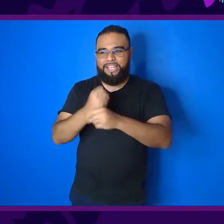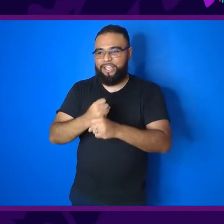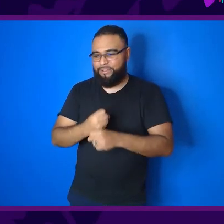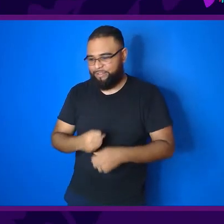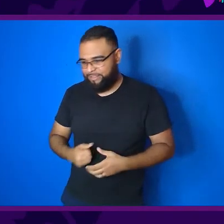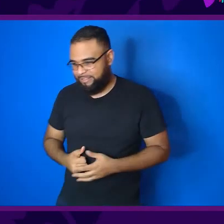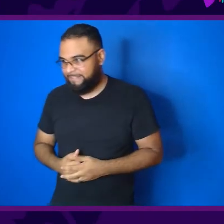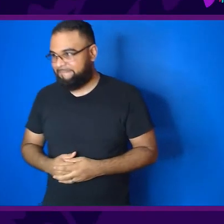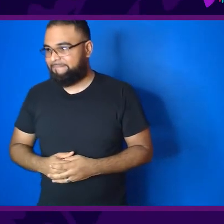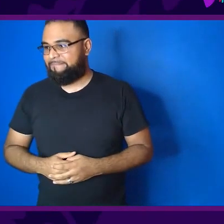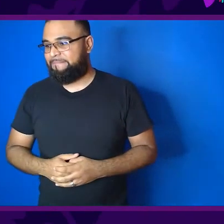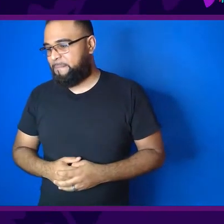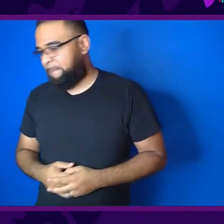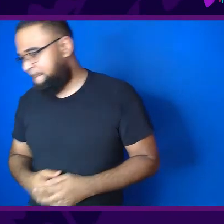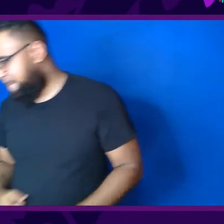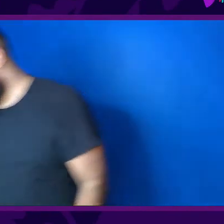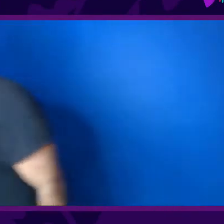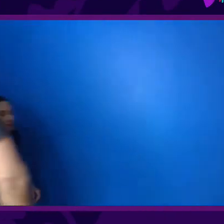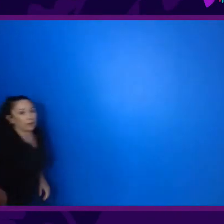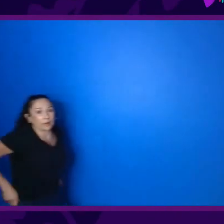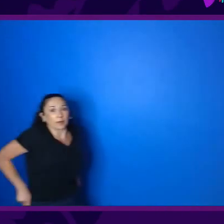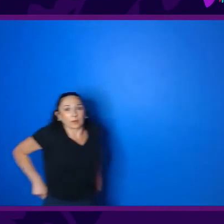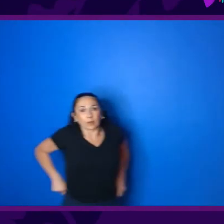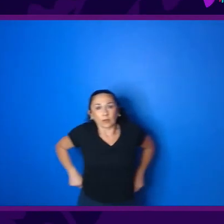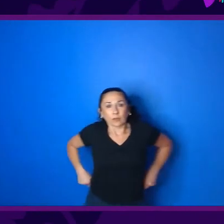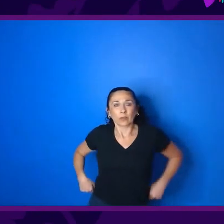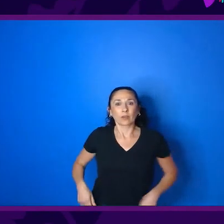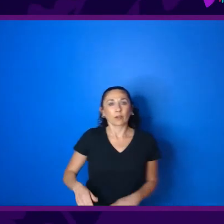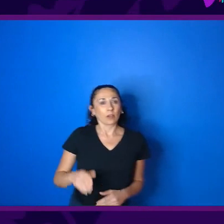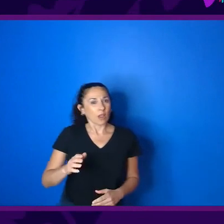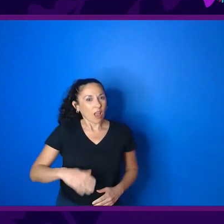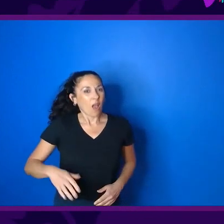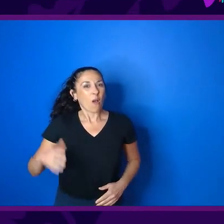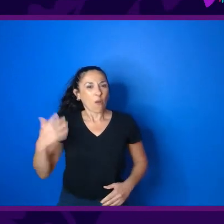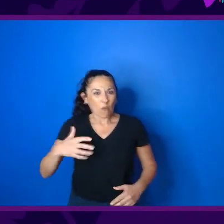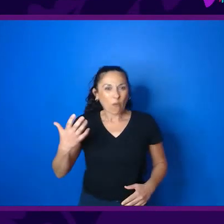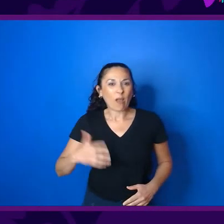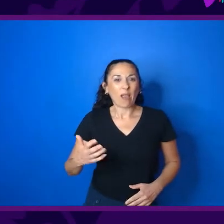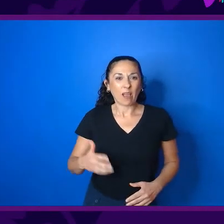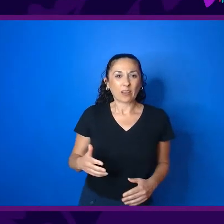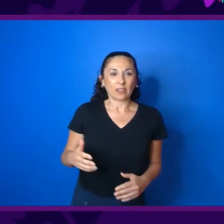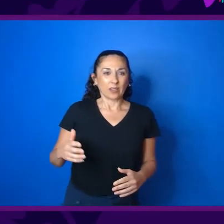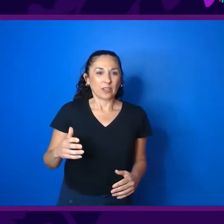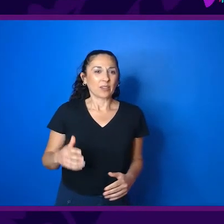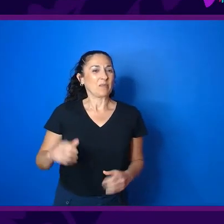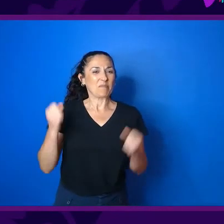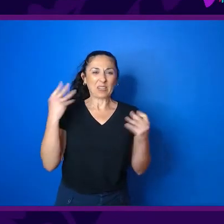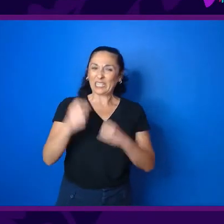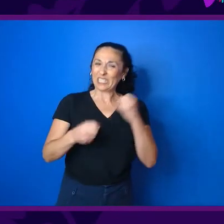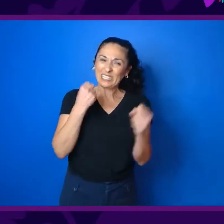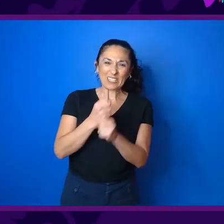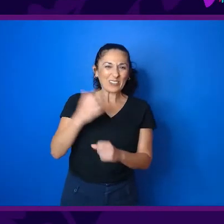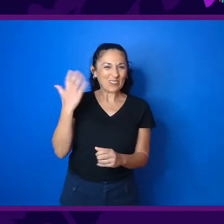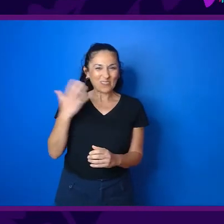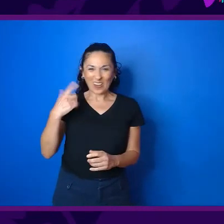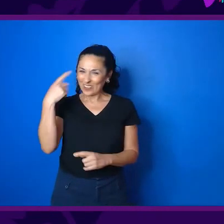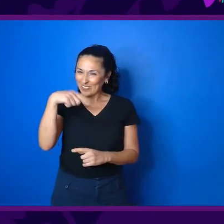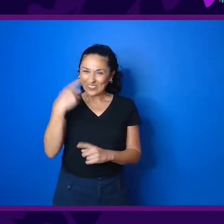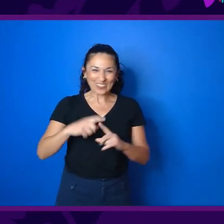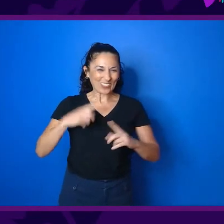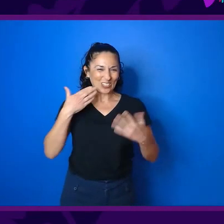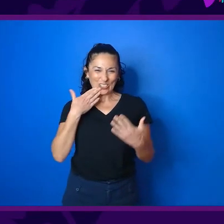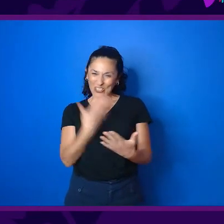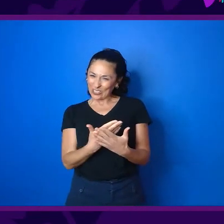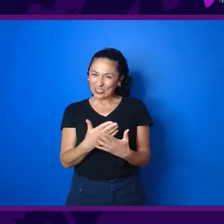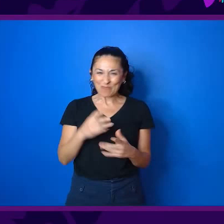you know, women like us, we don't deal in solar years. That's just how the man keeps track of us, want to know when we